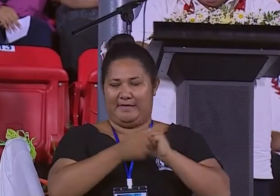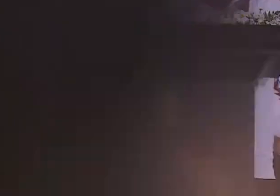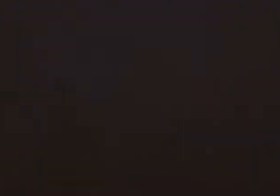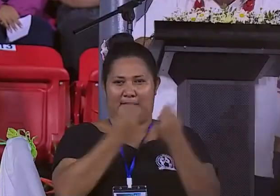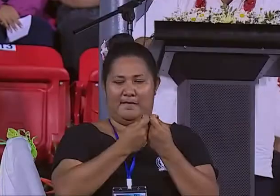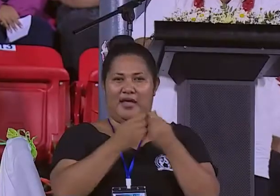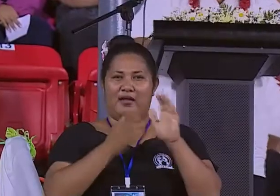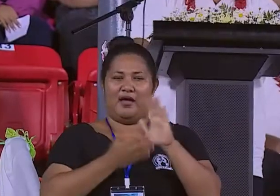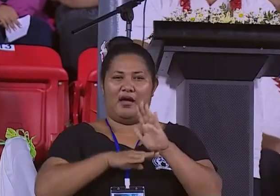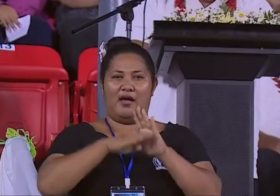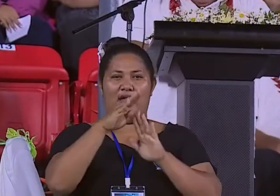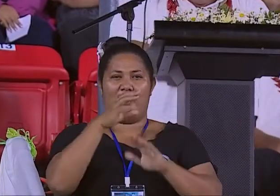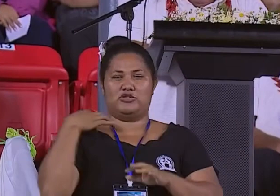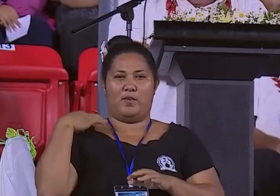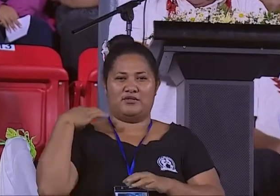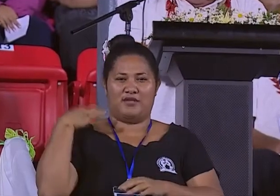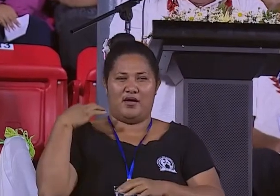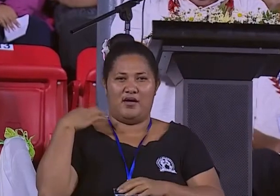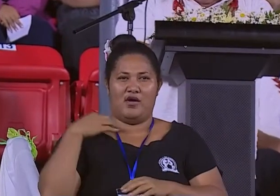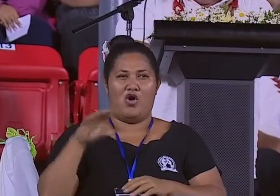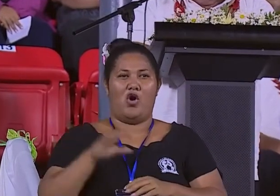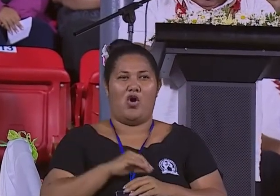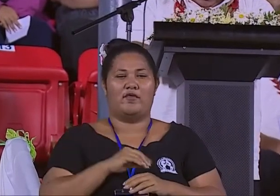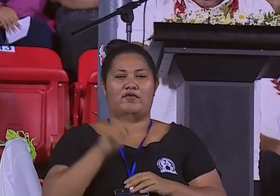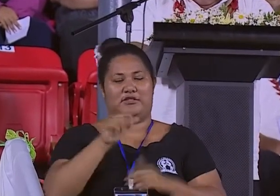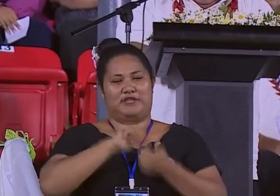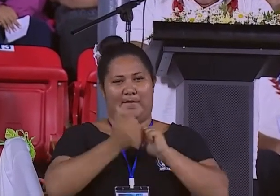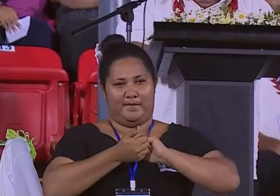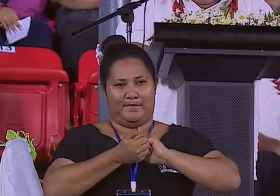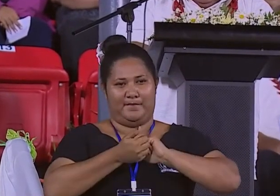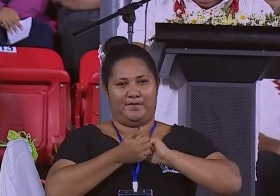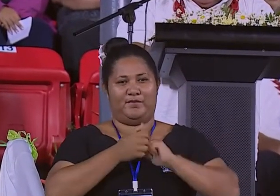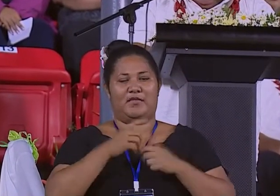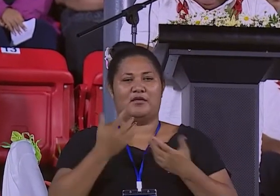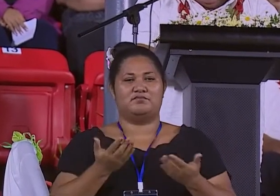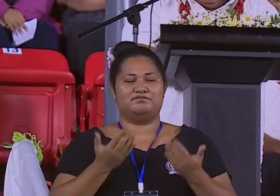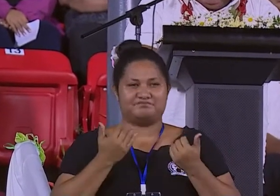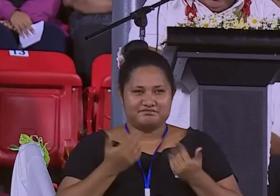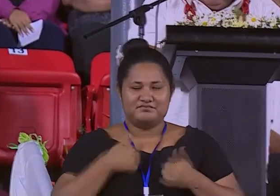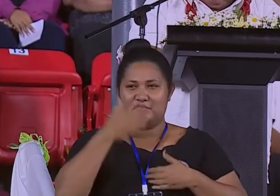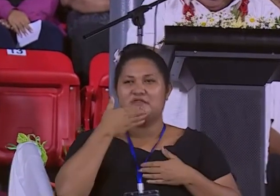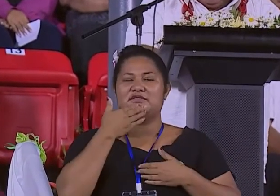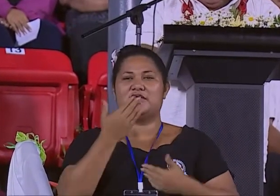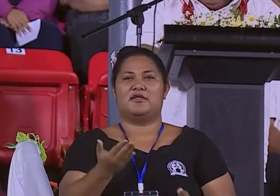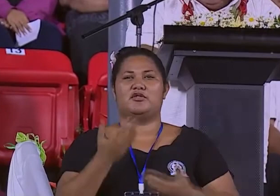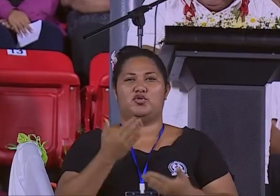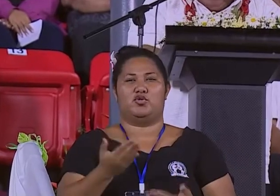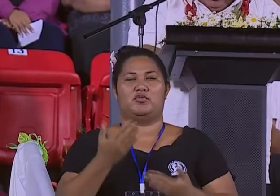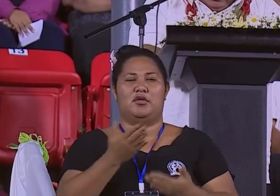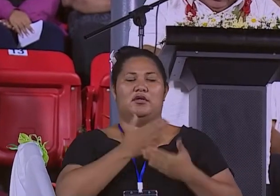Team, and the highly committed sponsors of these games.